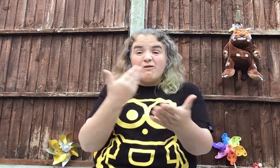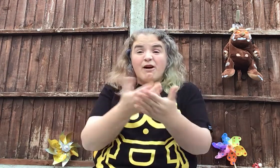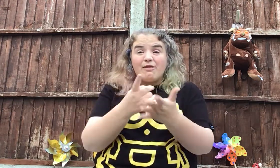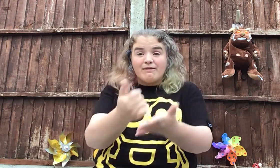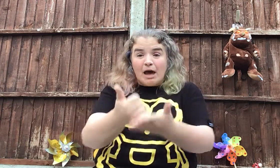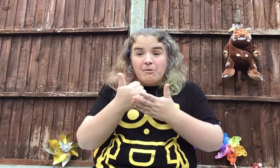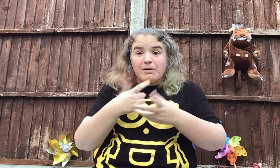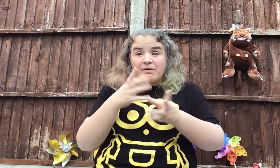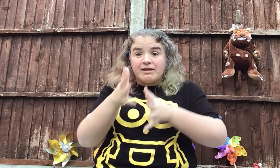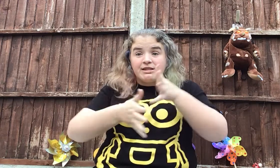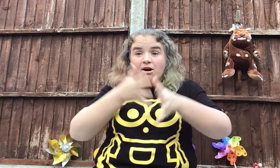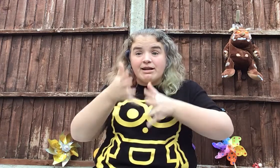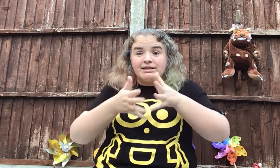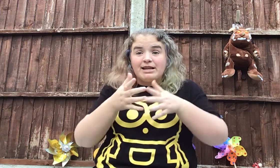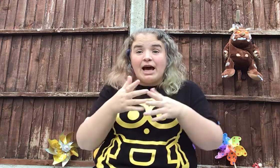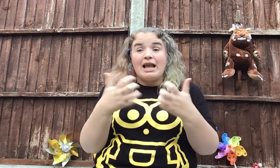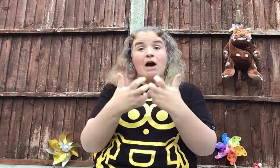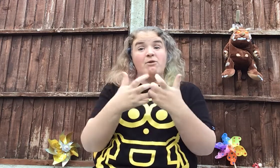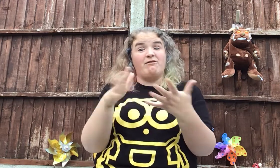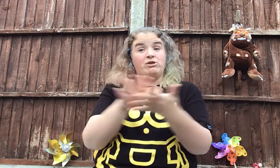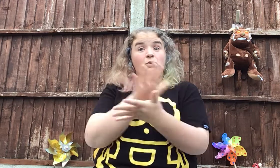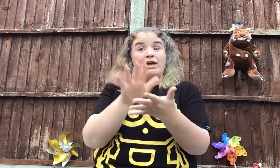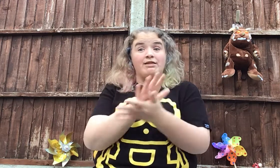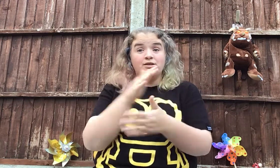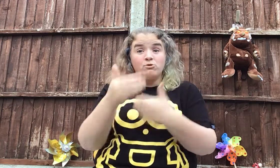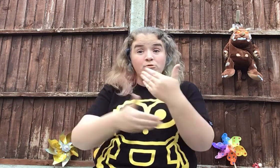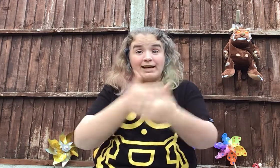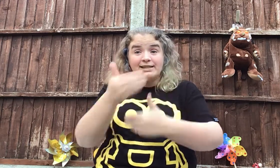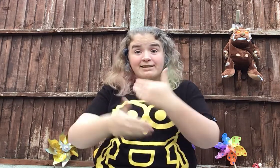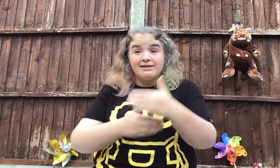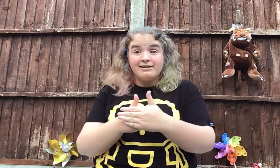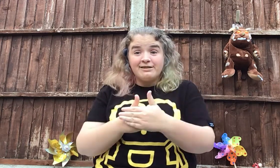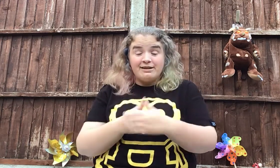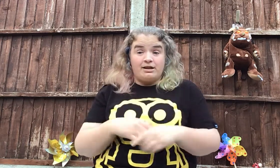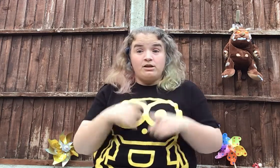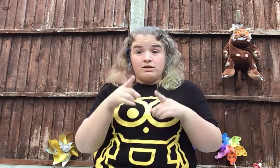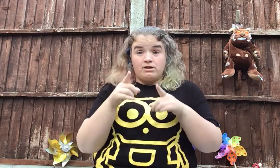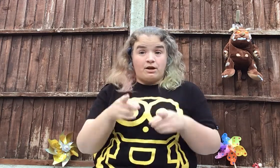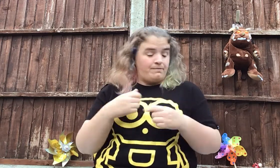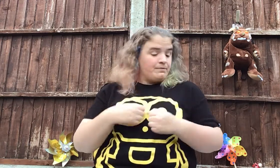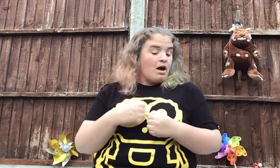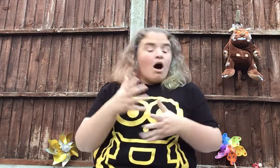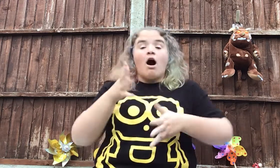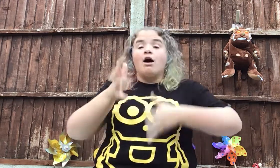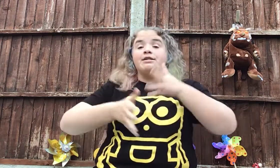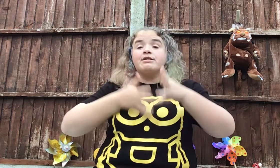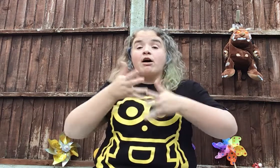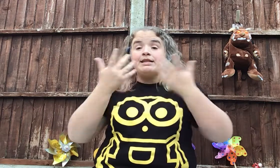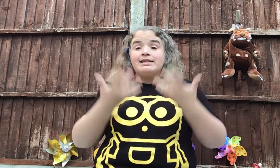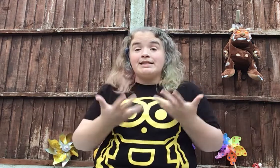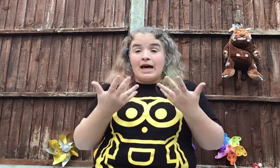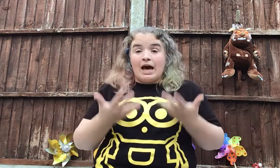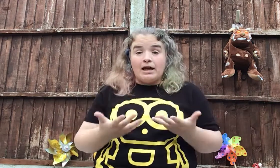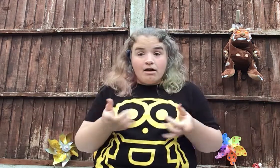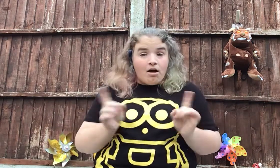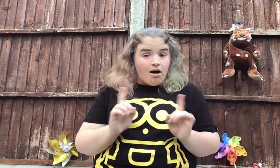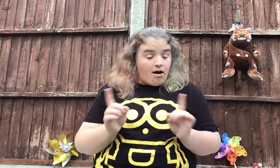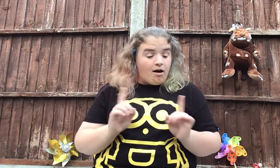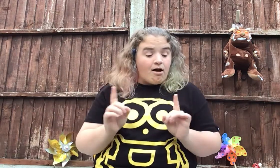far that help me with the signs and how they're enjoying the stories. So, our signs today